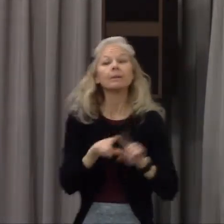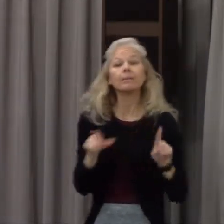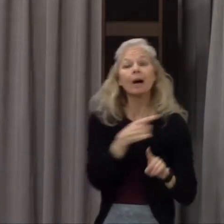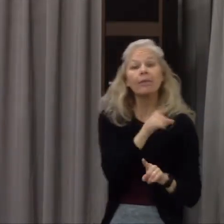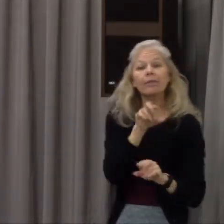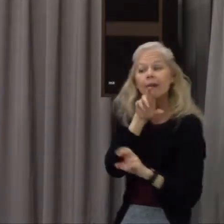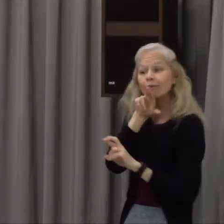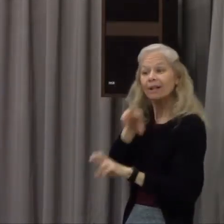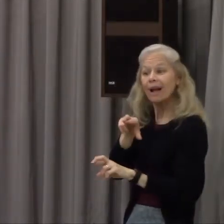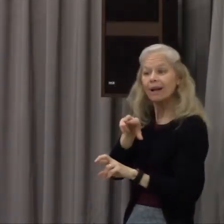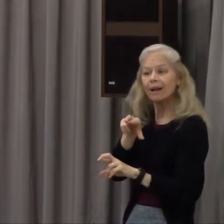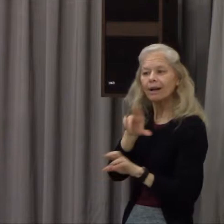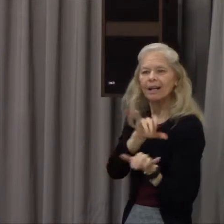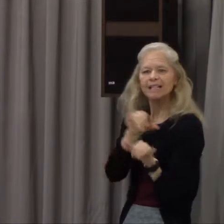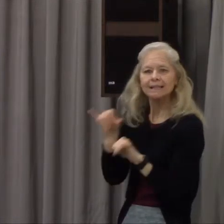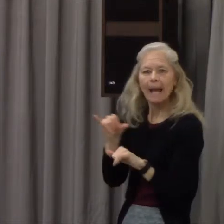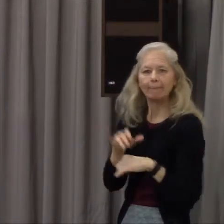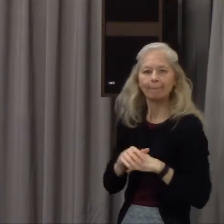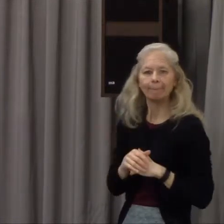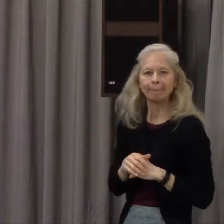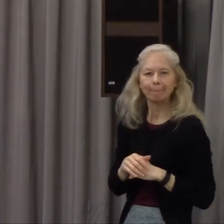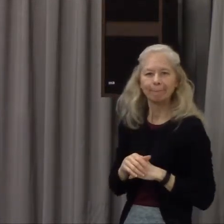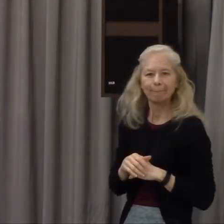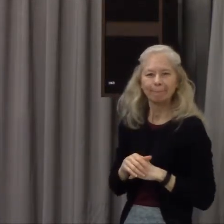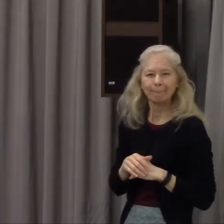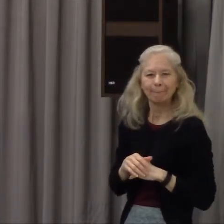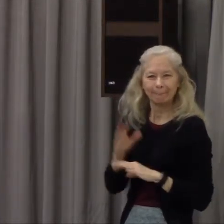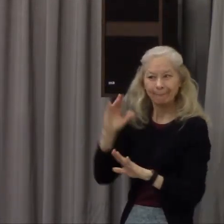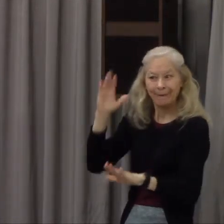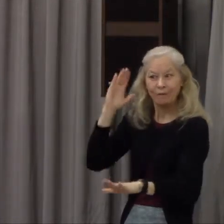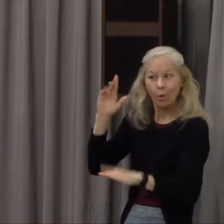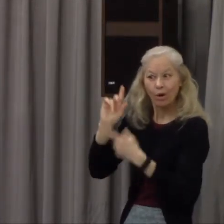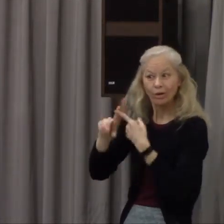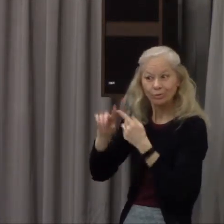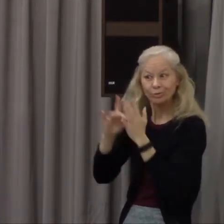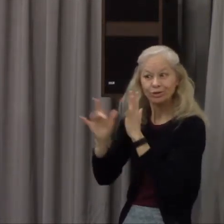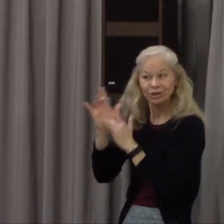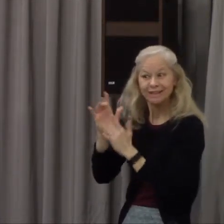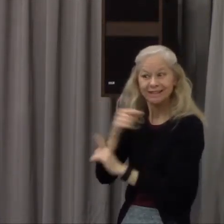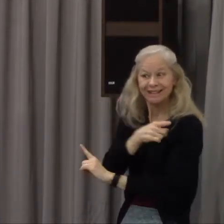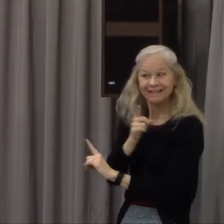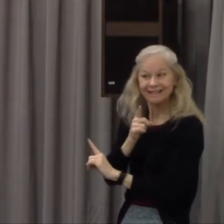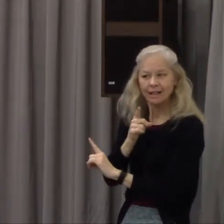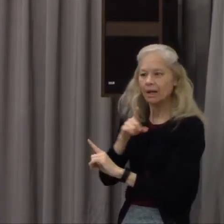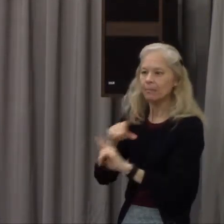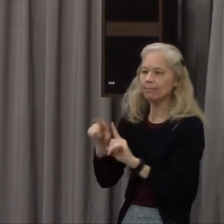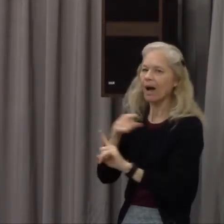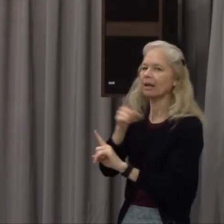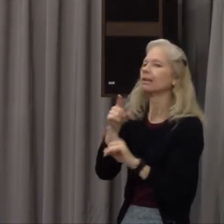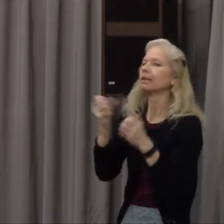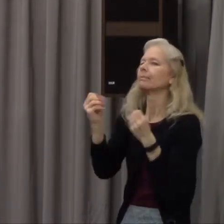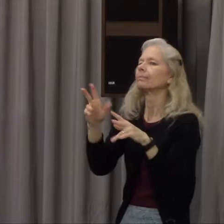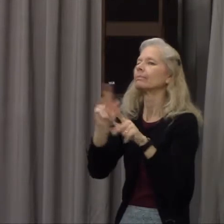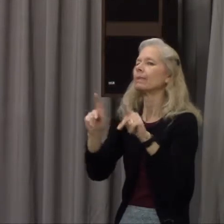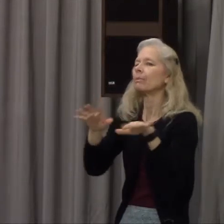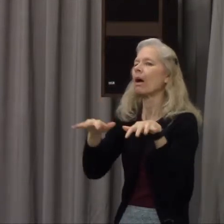but because of the crowd, they couldn't take him at that time. Here's what Jesus had preached, that very same thing, really.